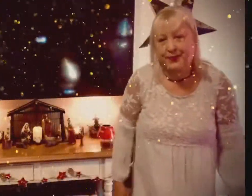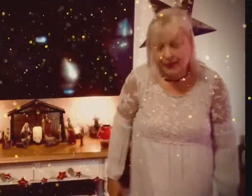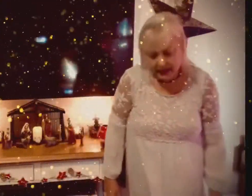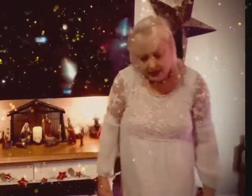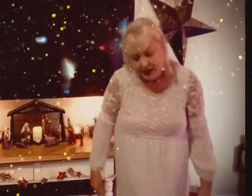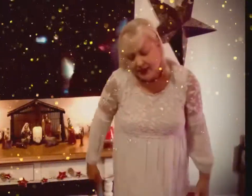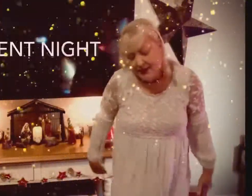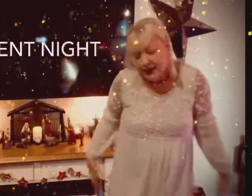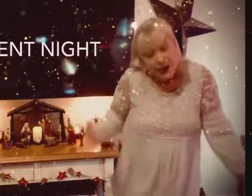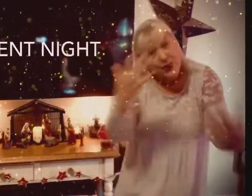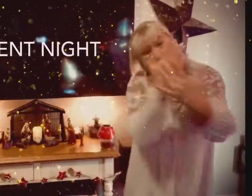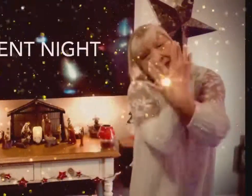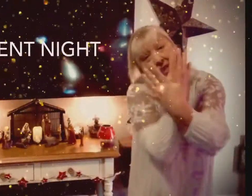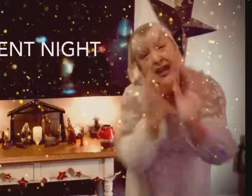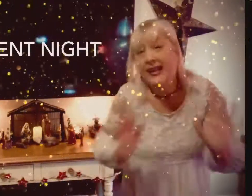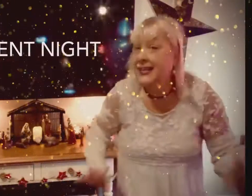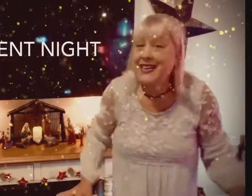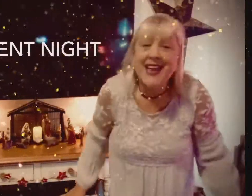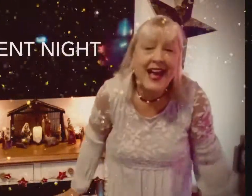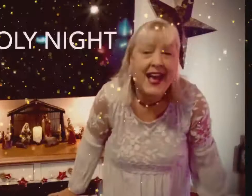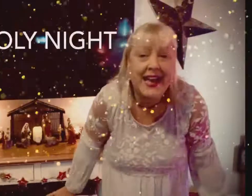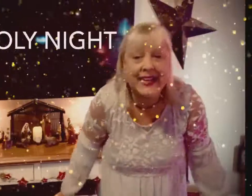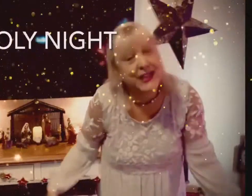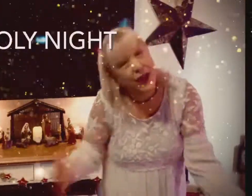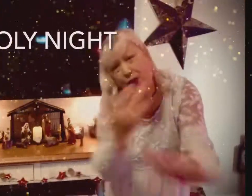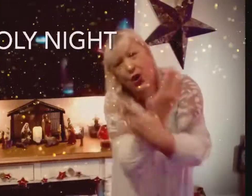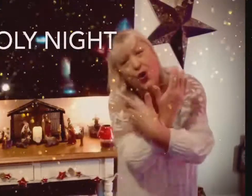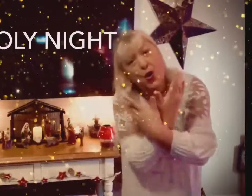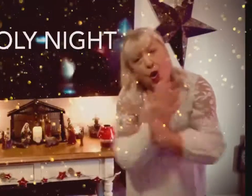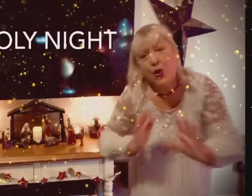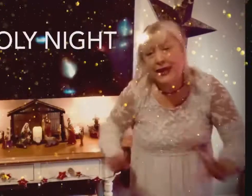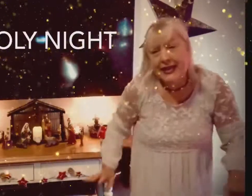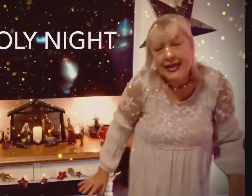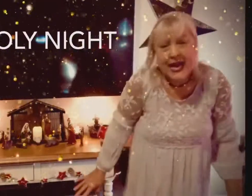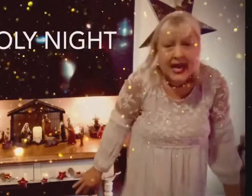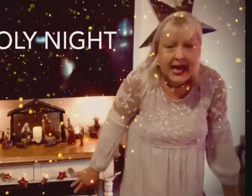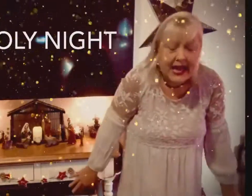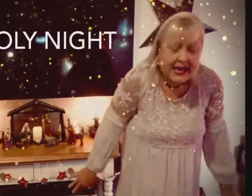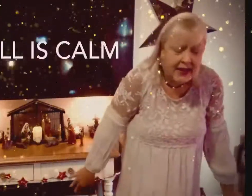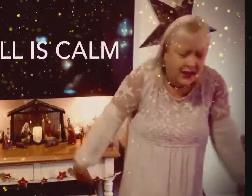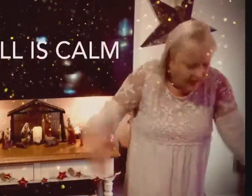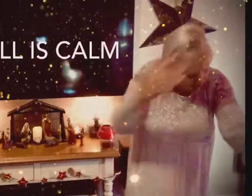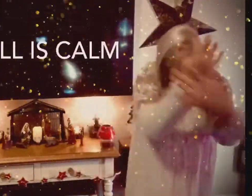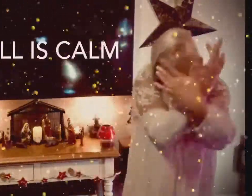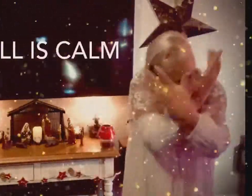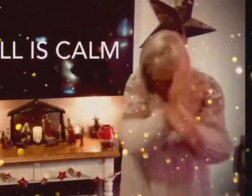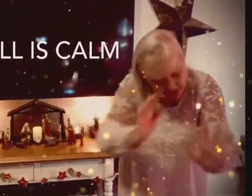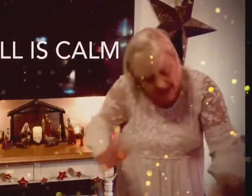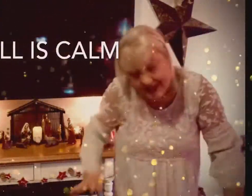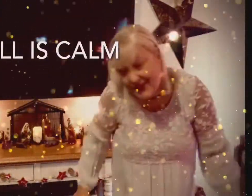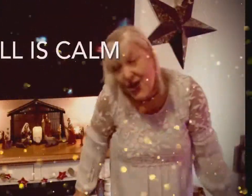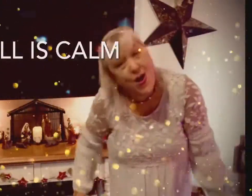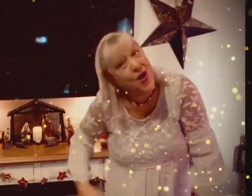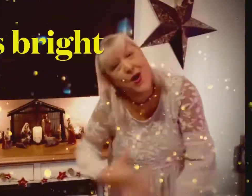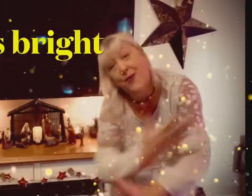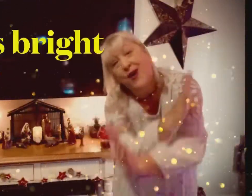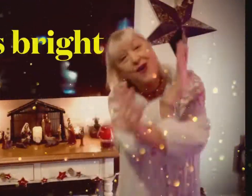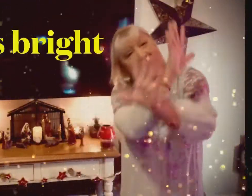No silent night, no holy night, no all is calm, all